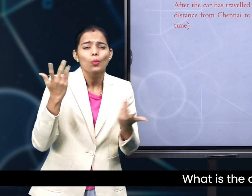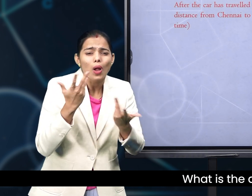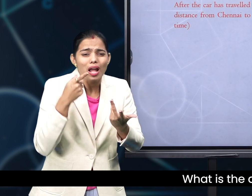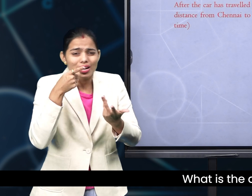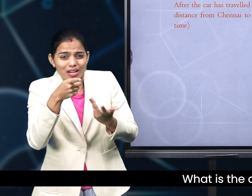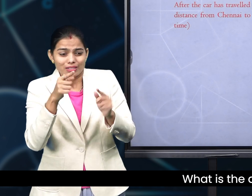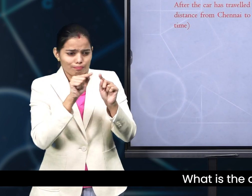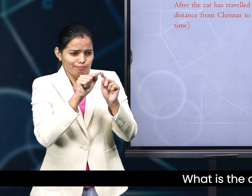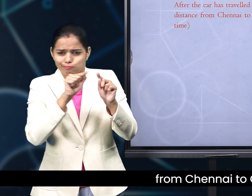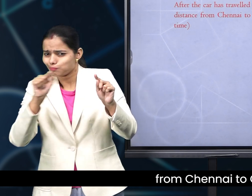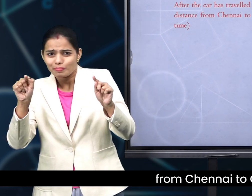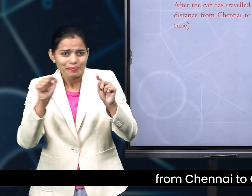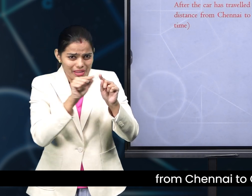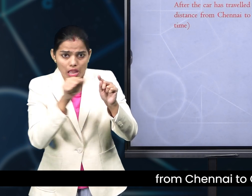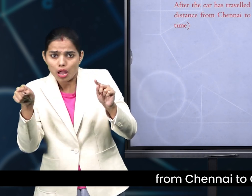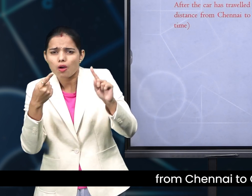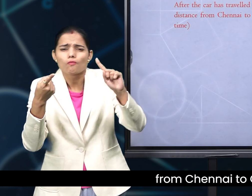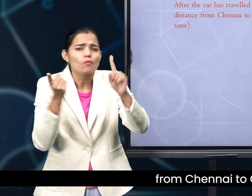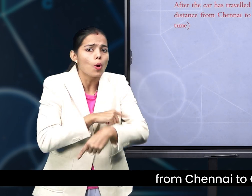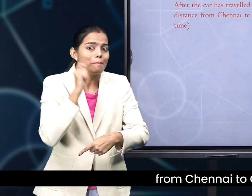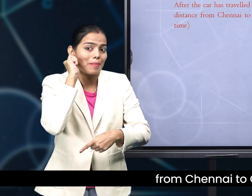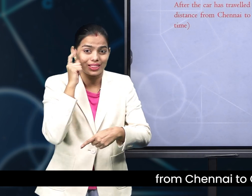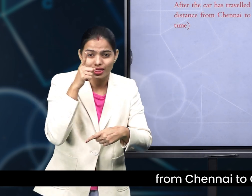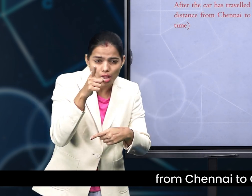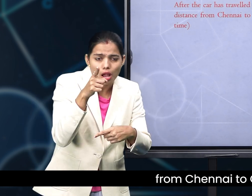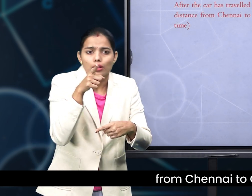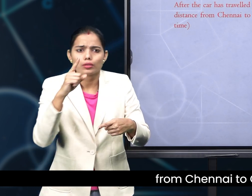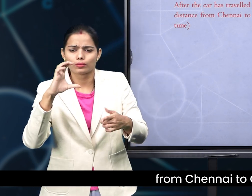What is the distance from Chennai to Coimbatore?